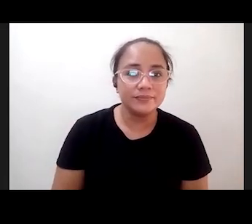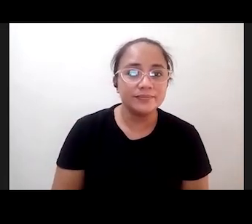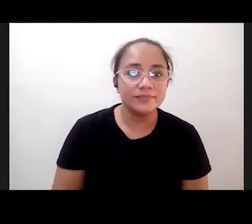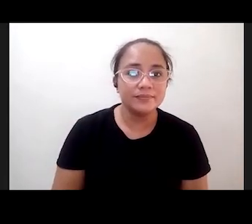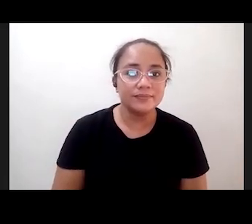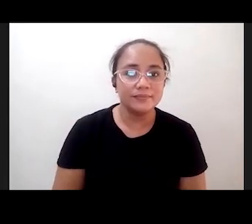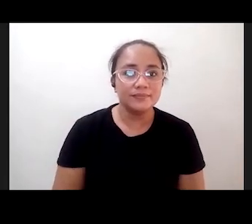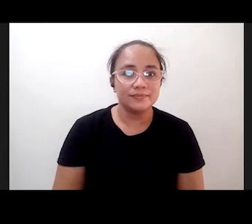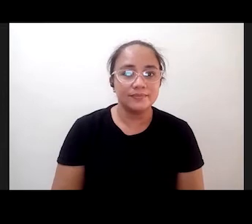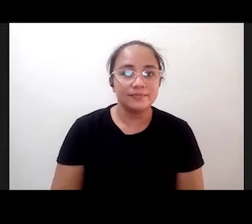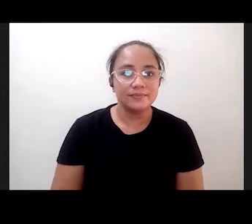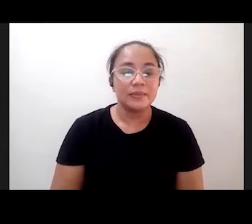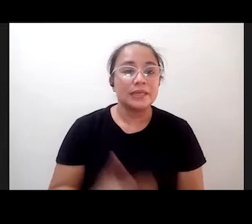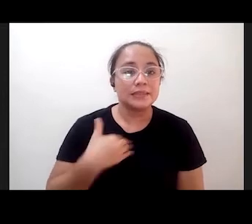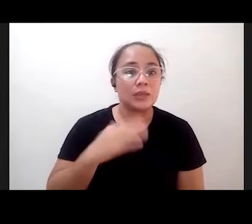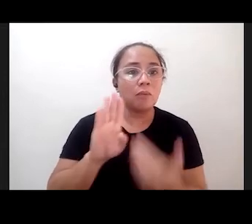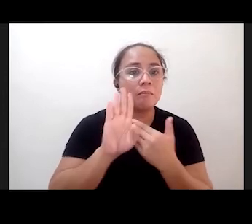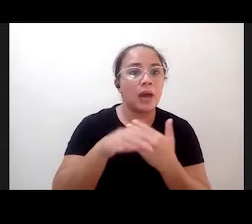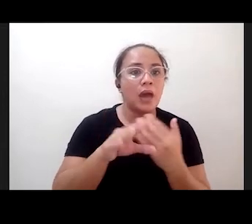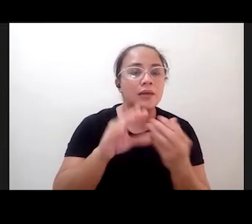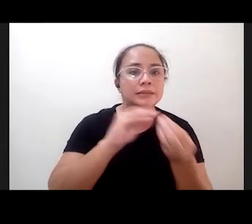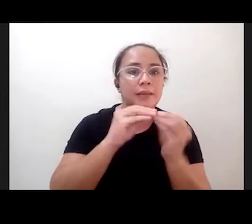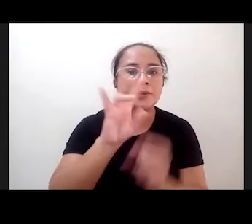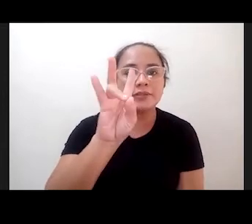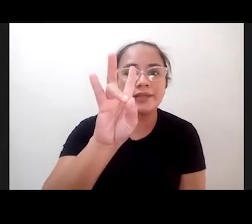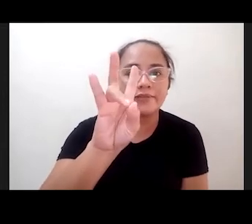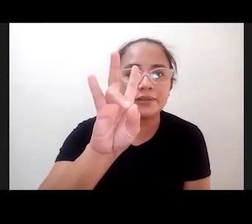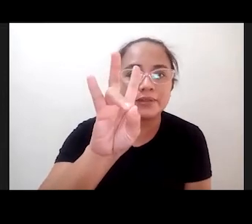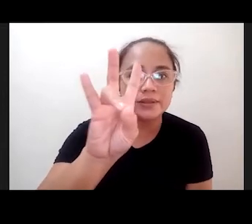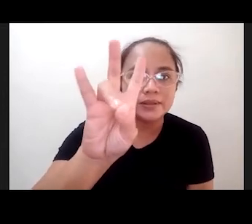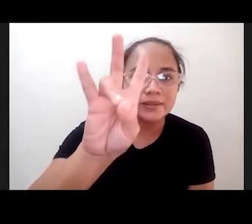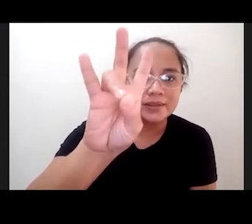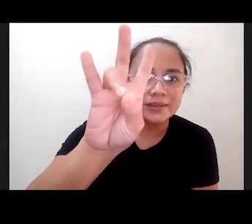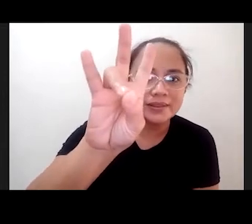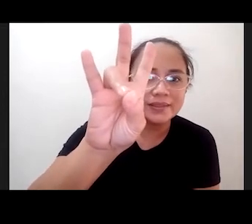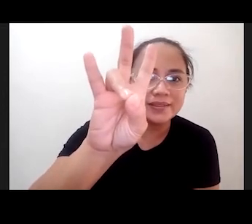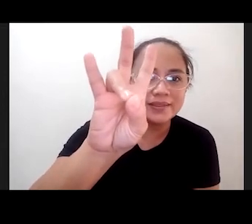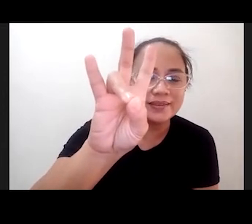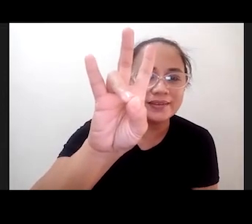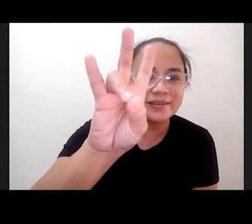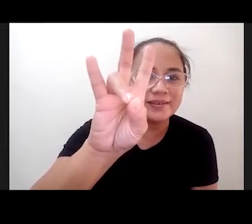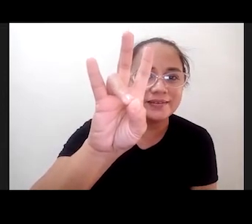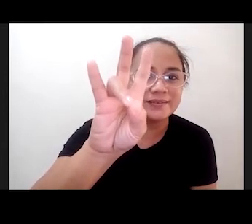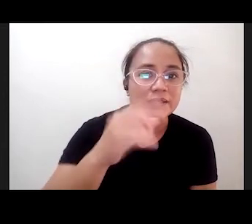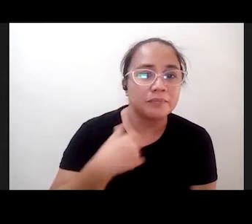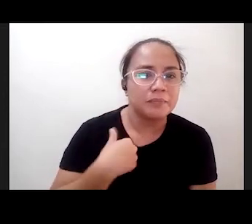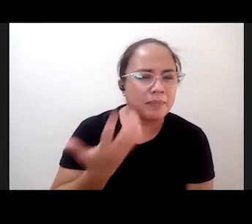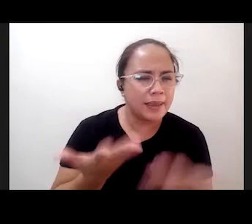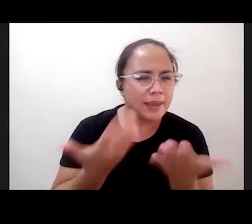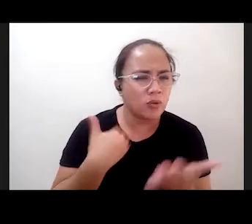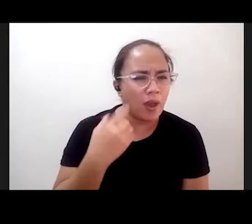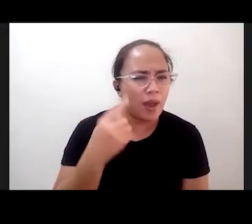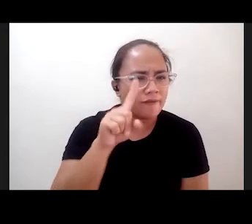let's go back to number 7. I think there was another place where you had some questions on number 7.